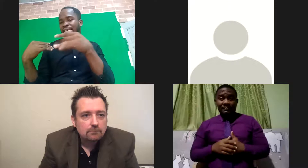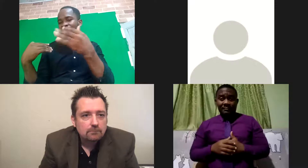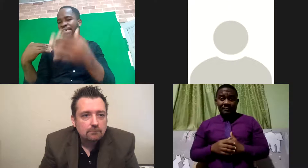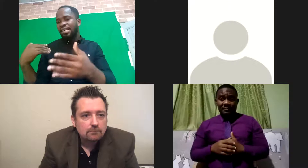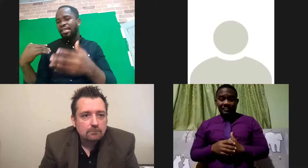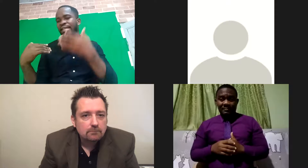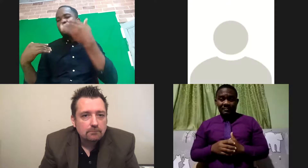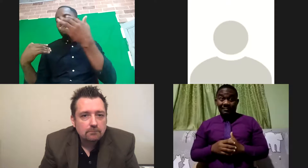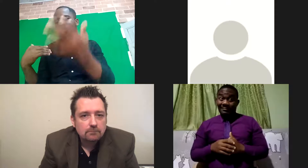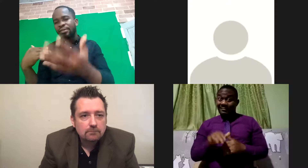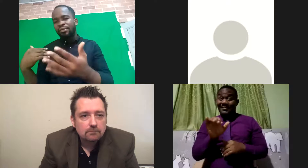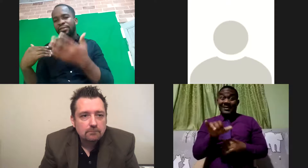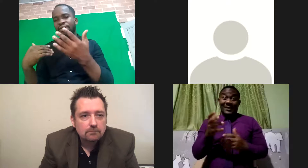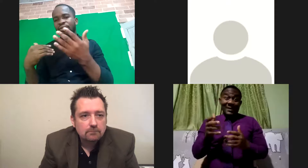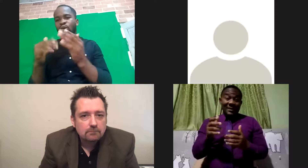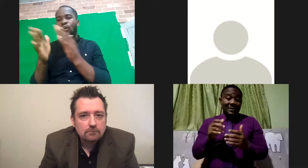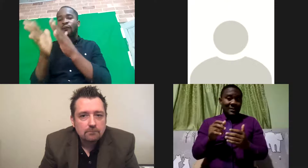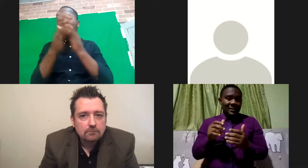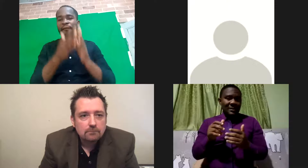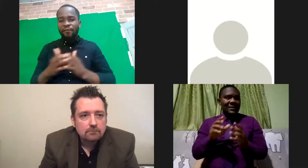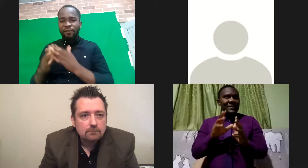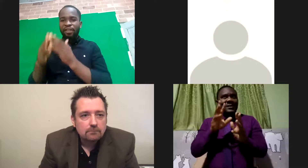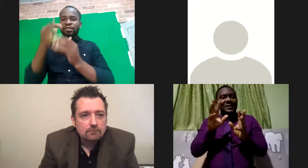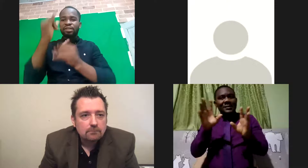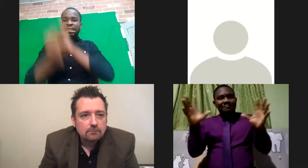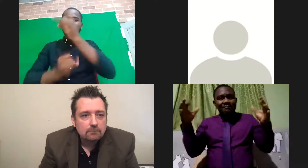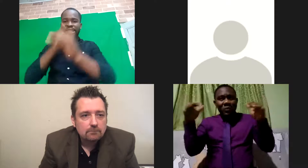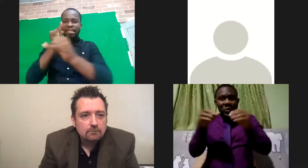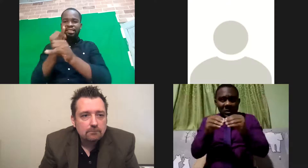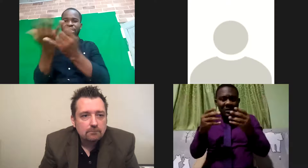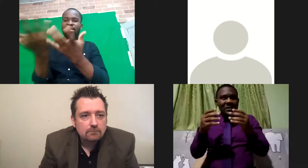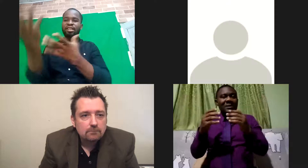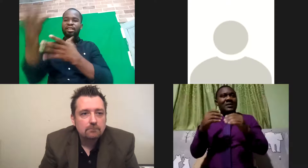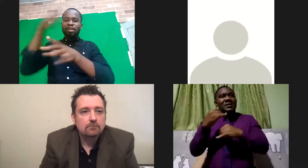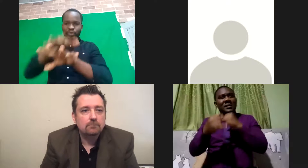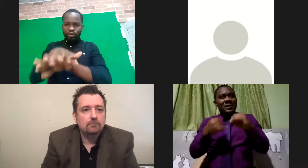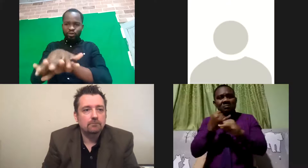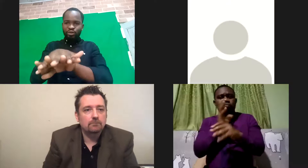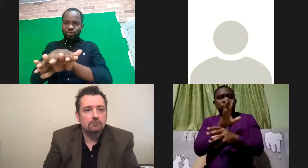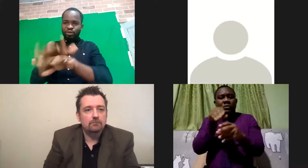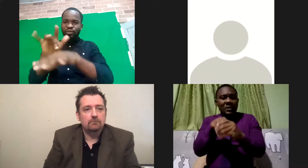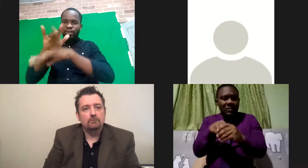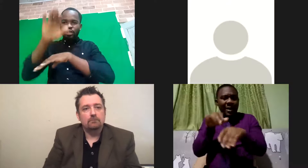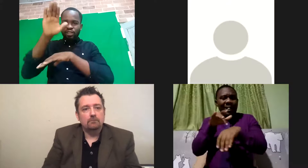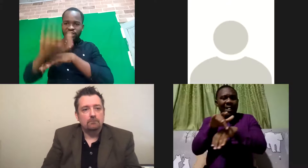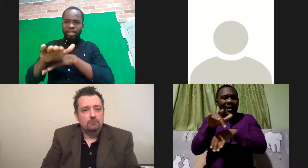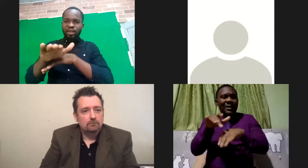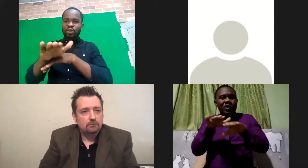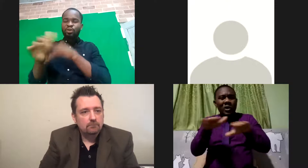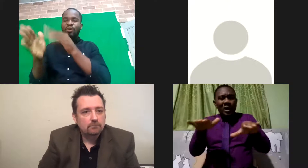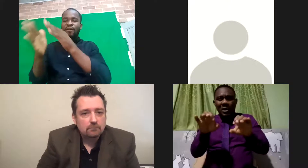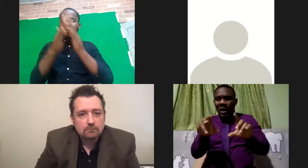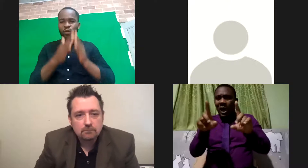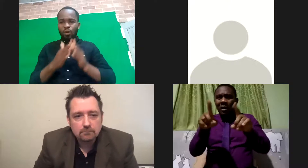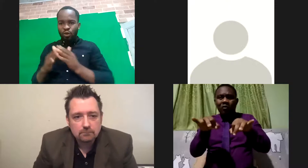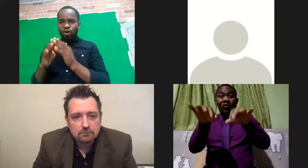a conference called the International Inclusive Early Childhood Education Forum, which is